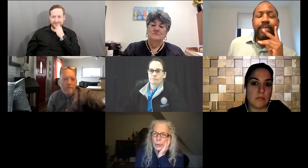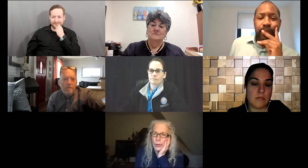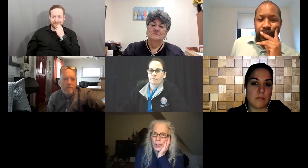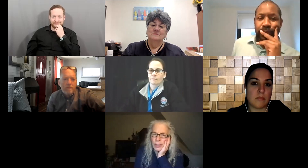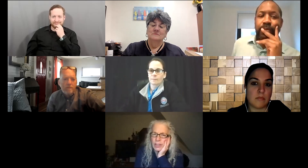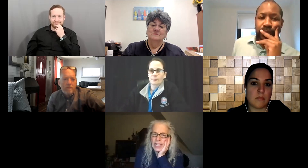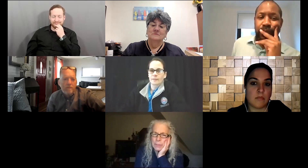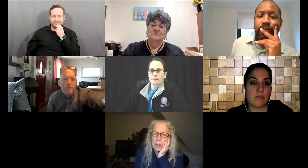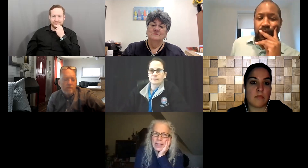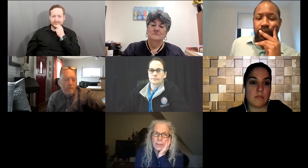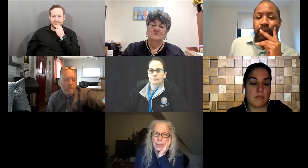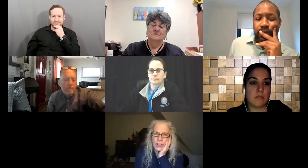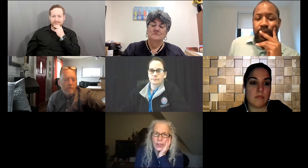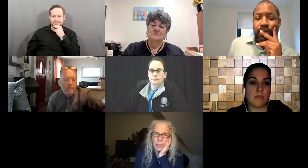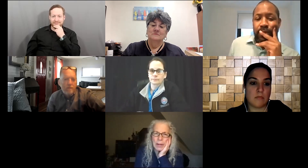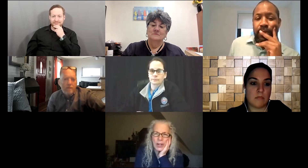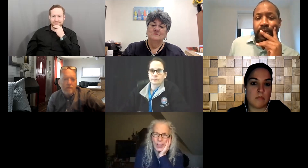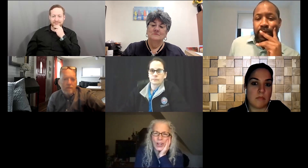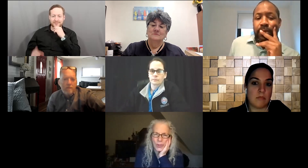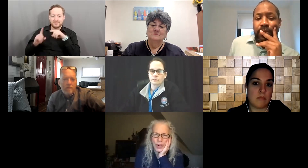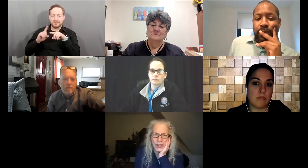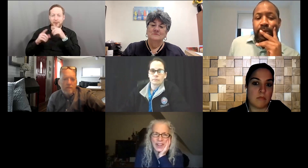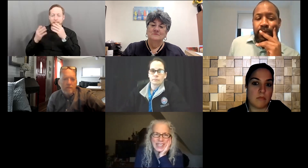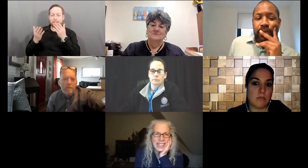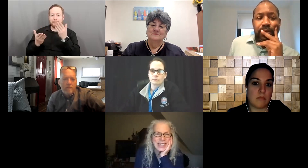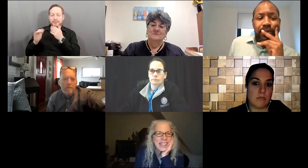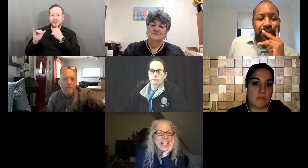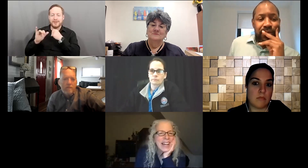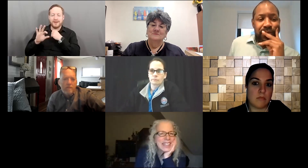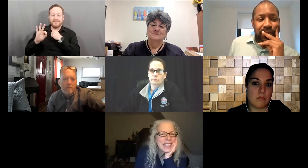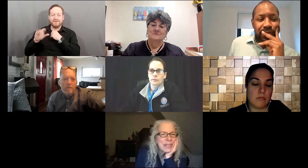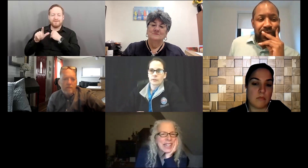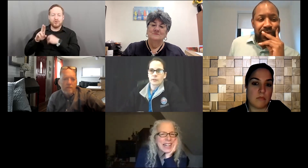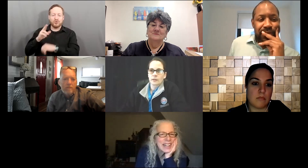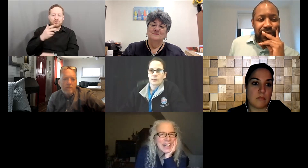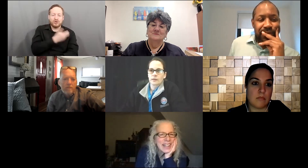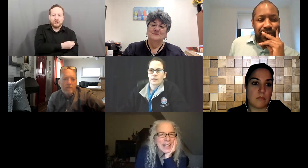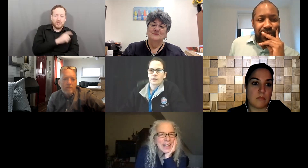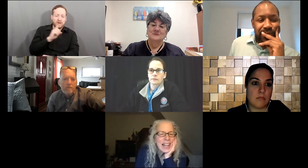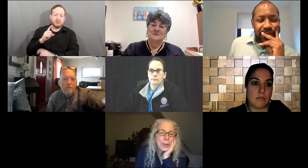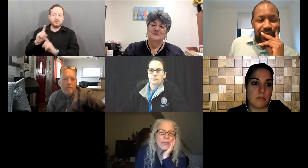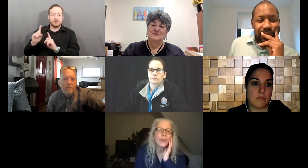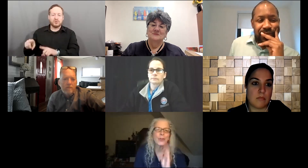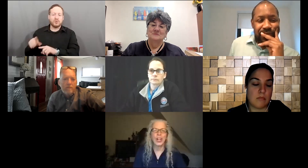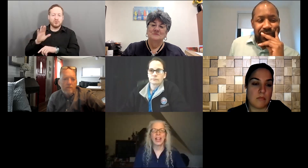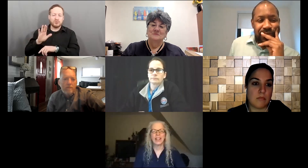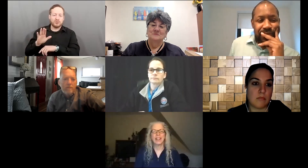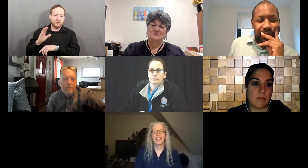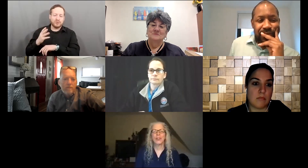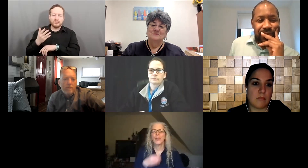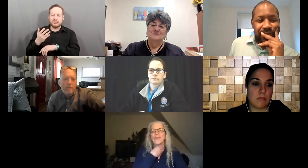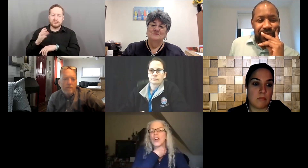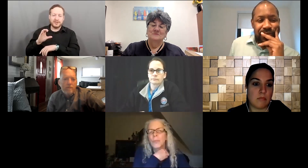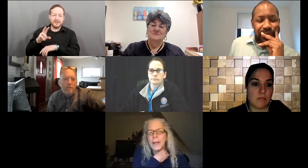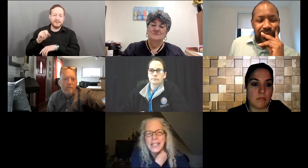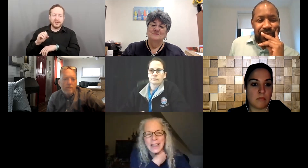need a booster. That's possible. So there might be a whole other round of vaccines. And Tim's saying, like with the flu shot,